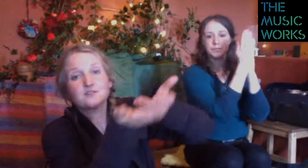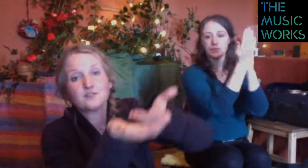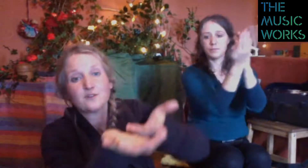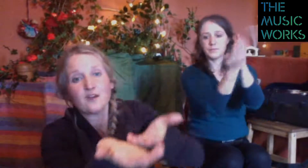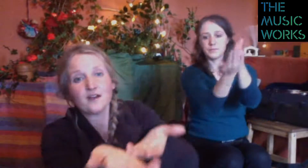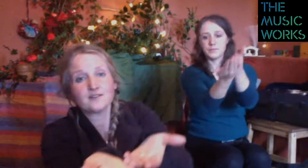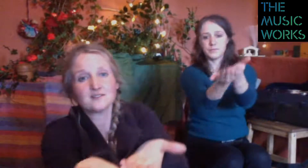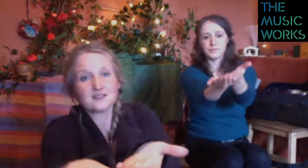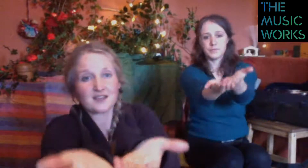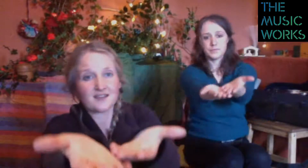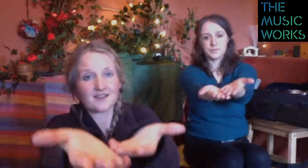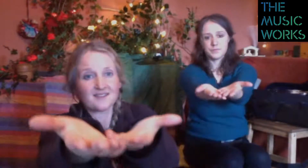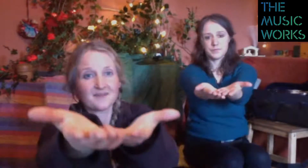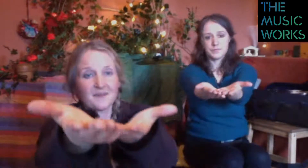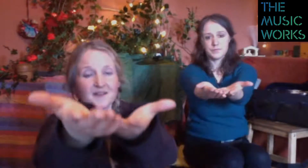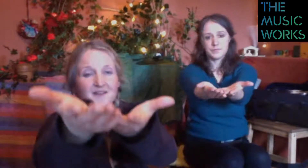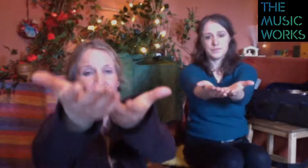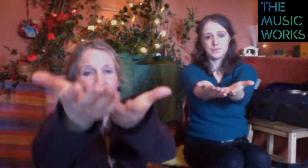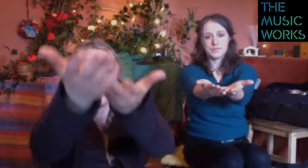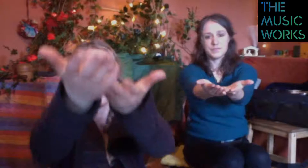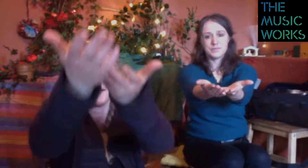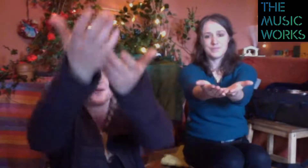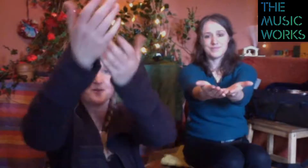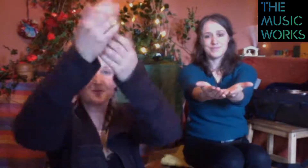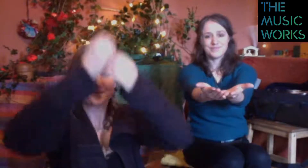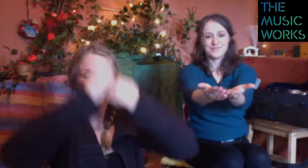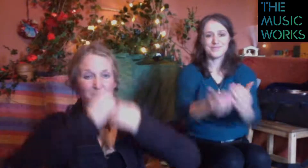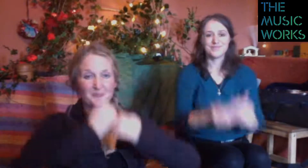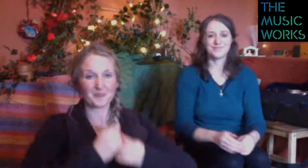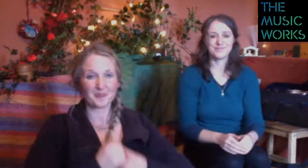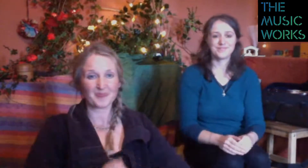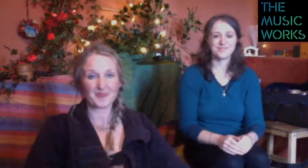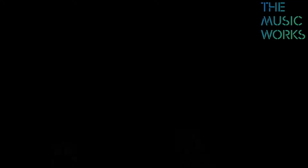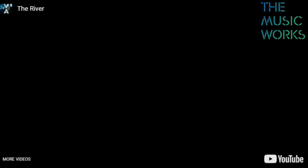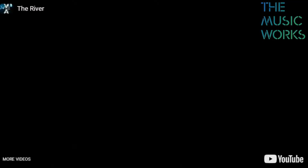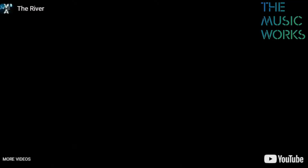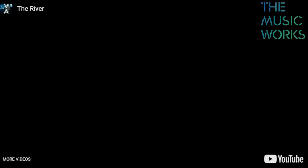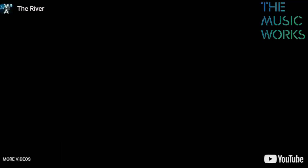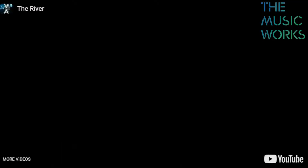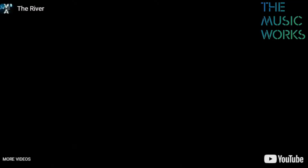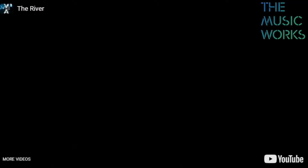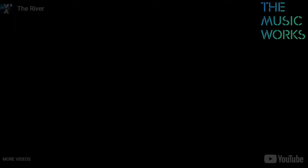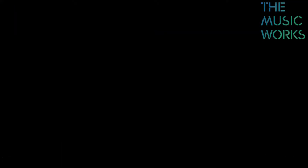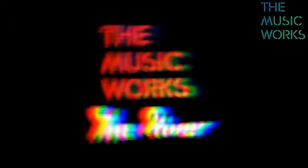the sea. There we go. Right. Finally got the video. Here we go.